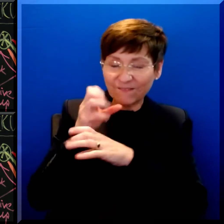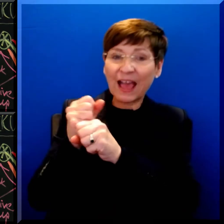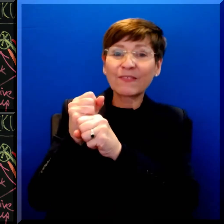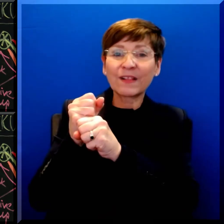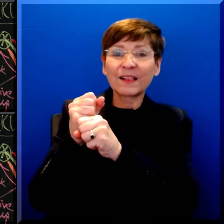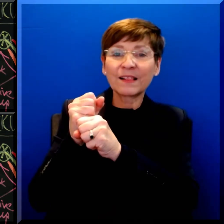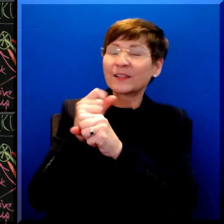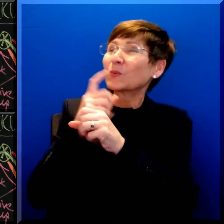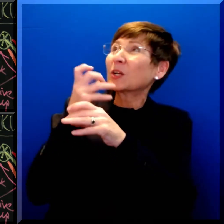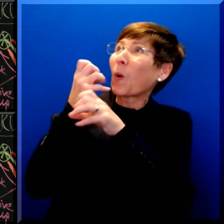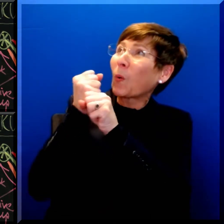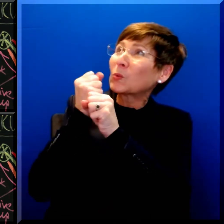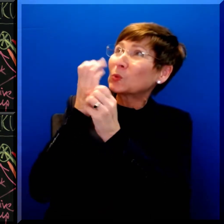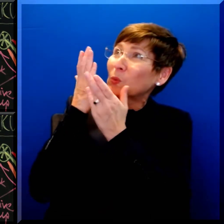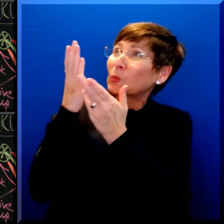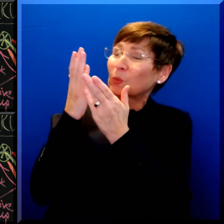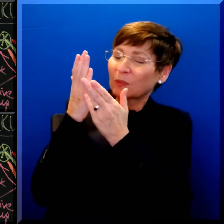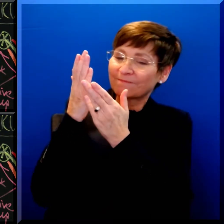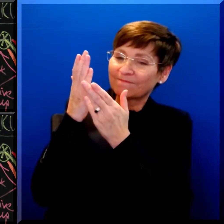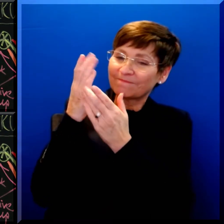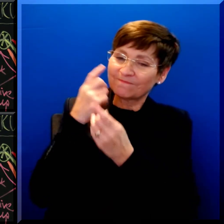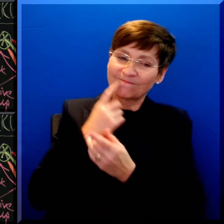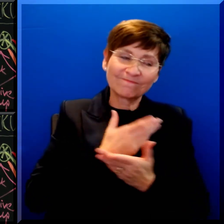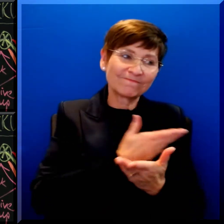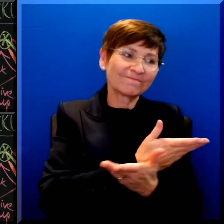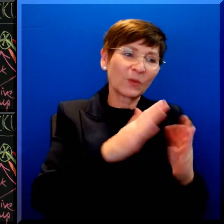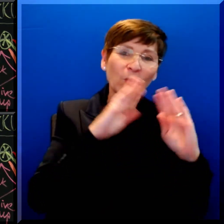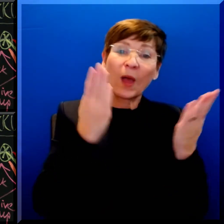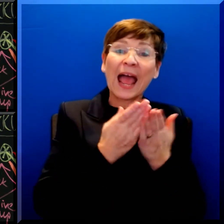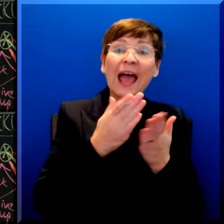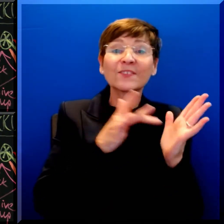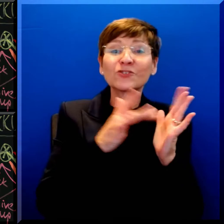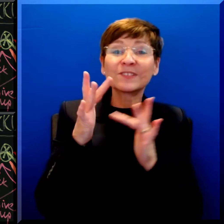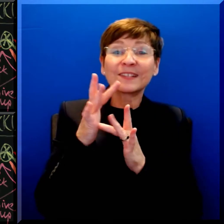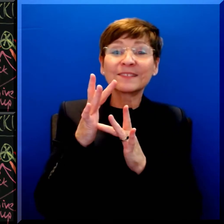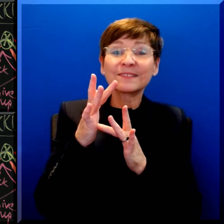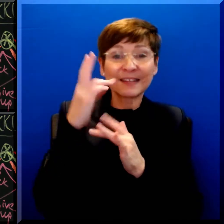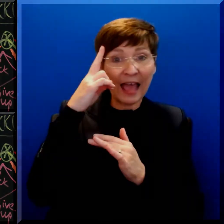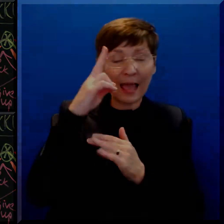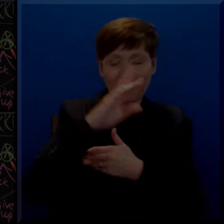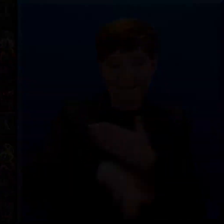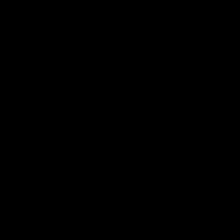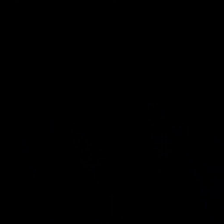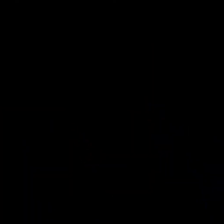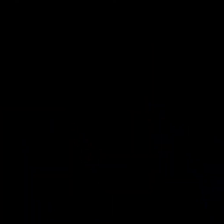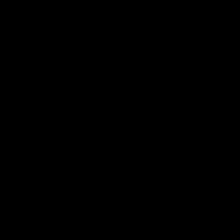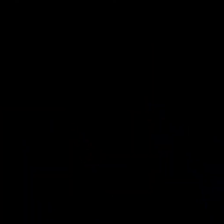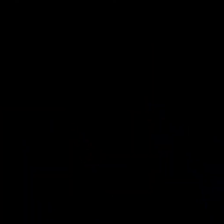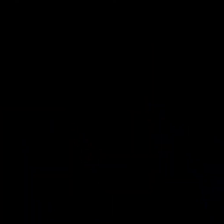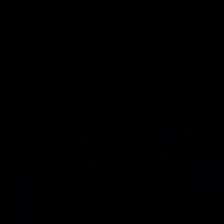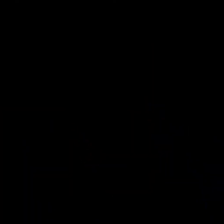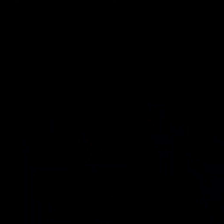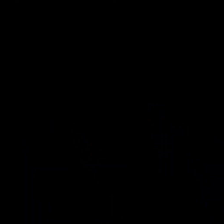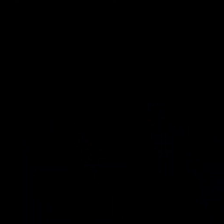Habakkuk, God. May we embrace you as we reflect you to the world around us. In Jesus' name, everybody said, amen.